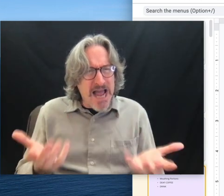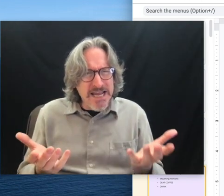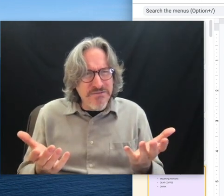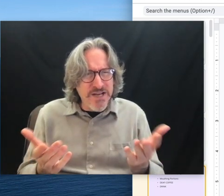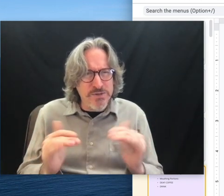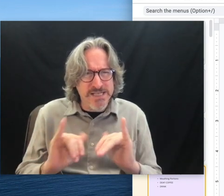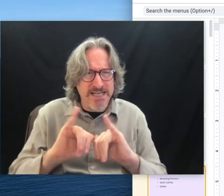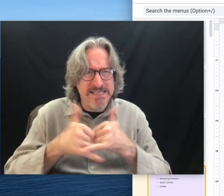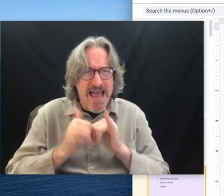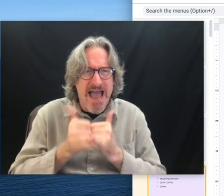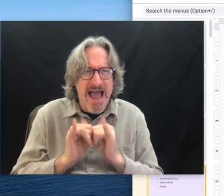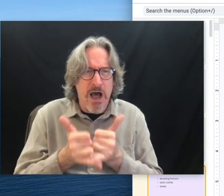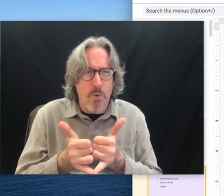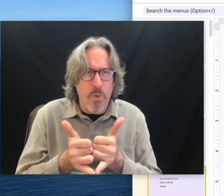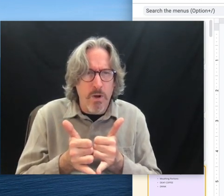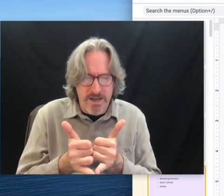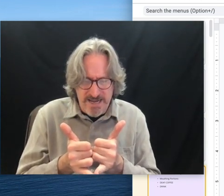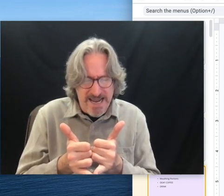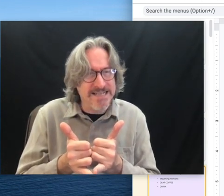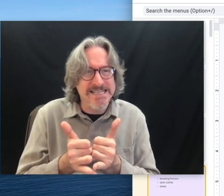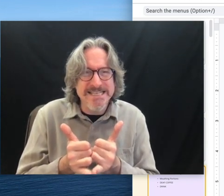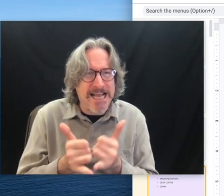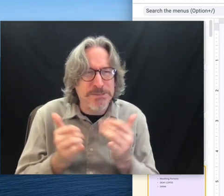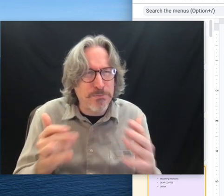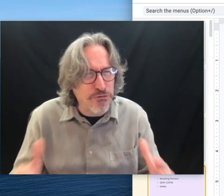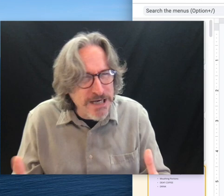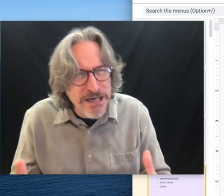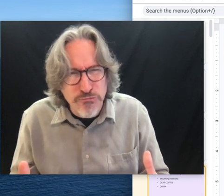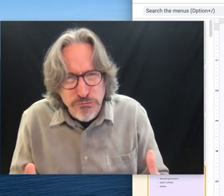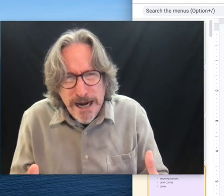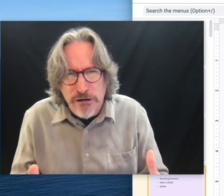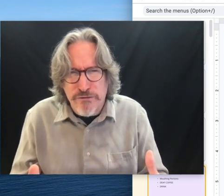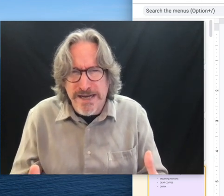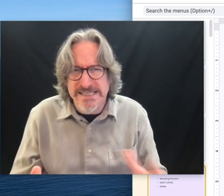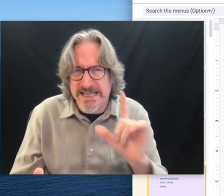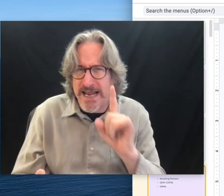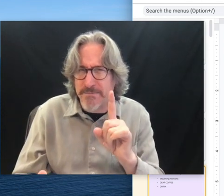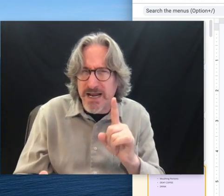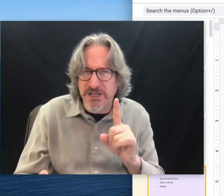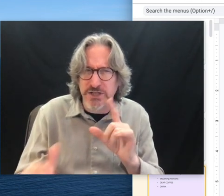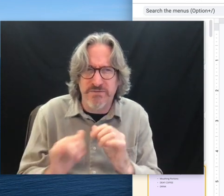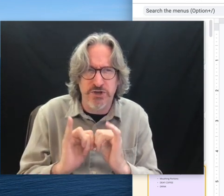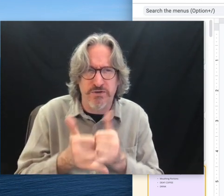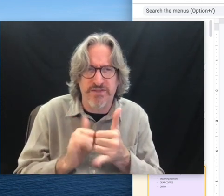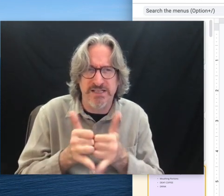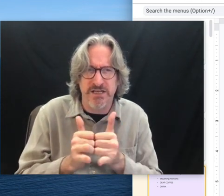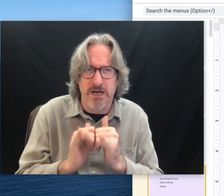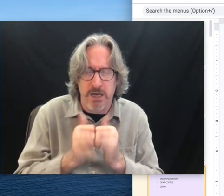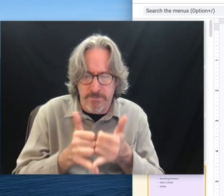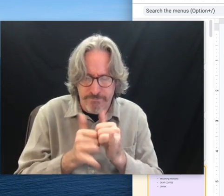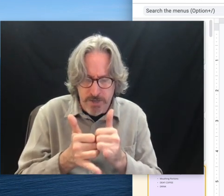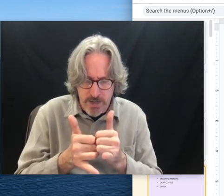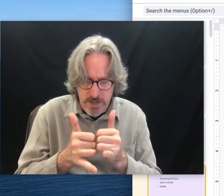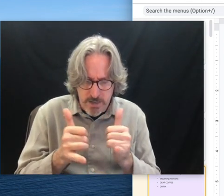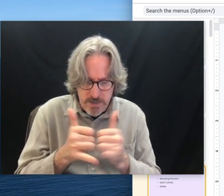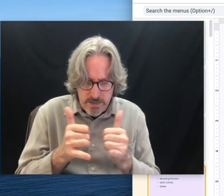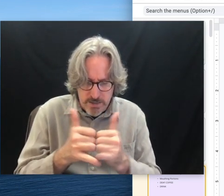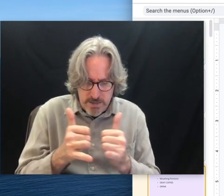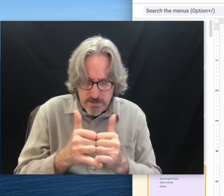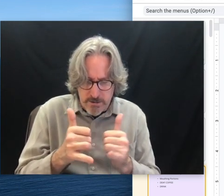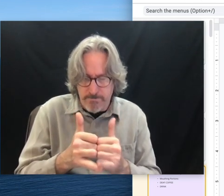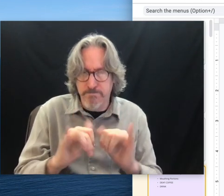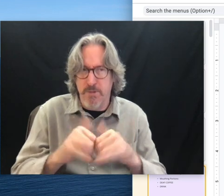The guy in the video signs how. It's pretty rare that I see that, and I'm not actually even sure if that's a